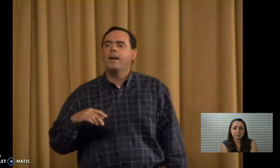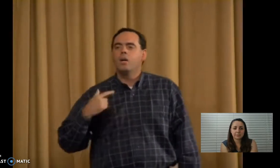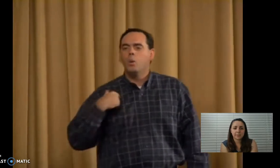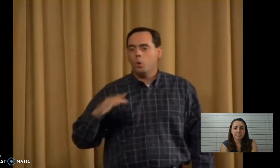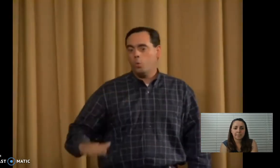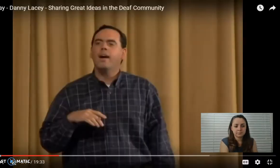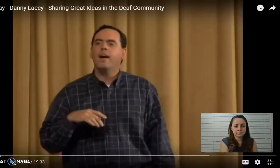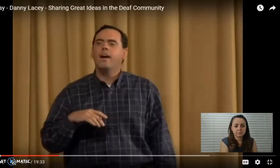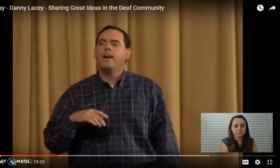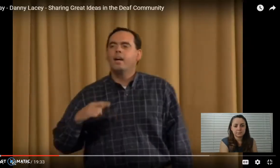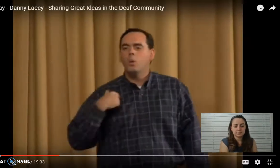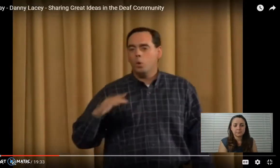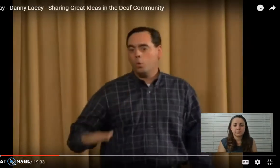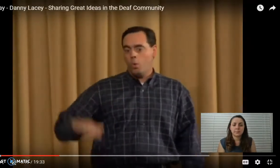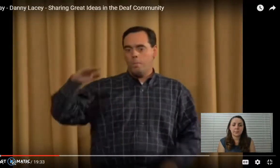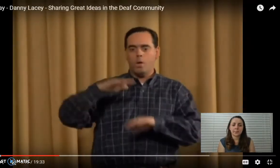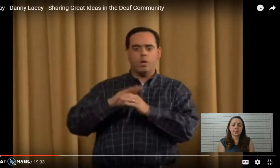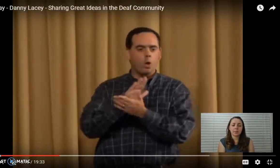enough.